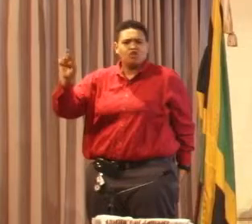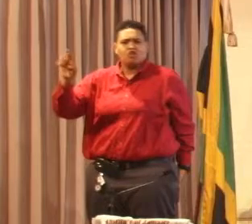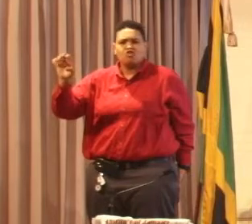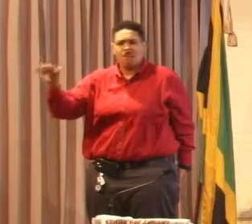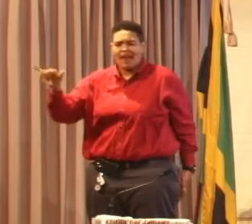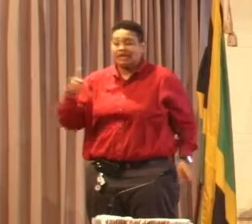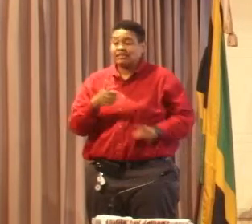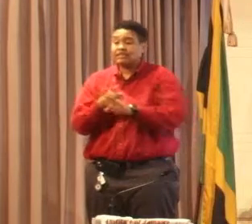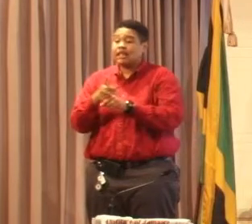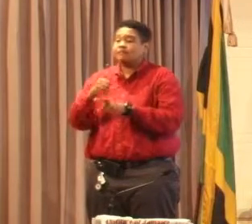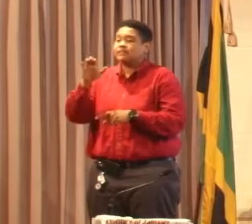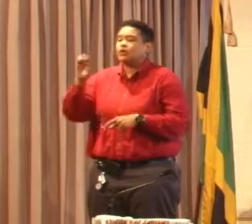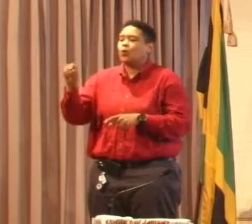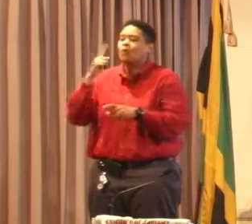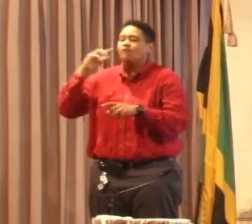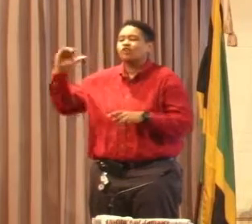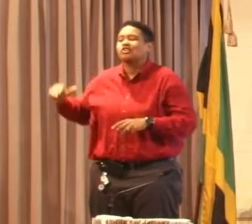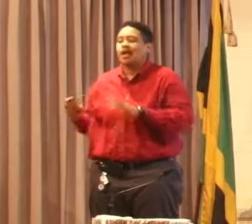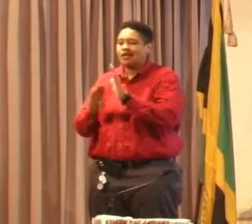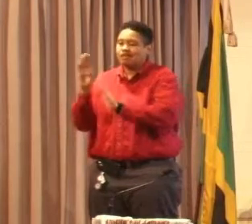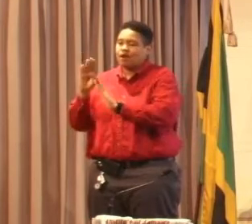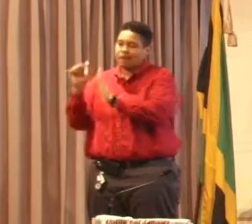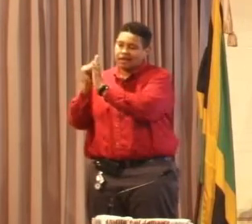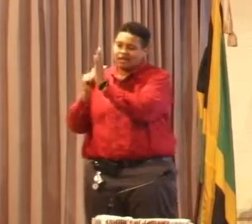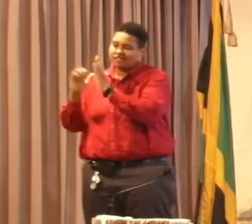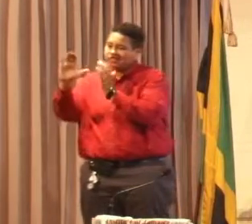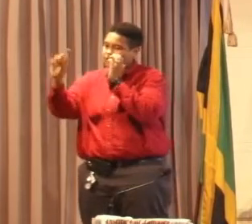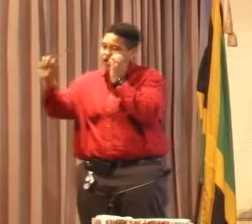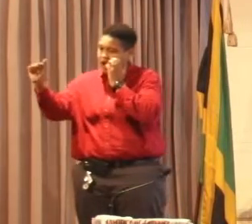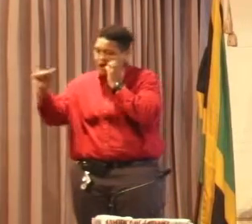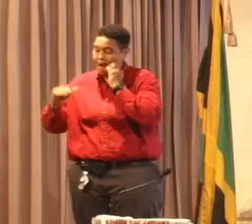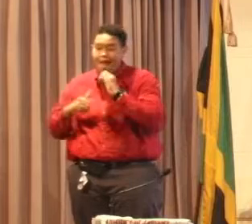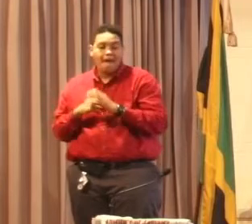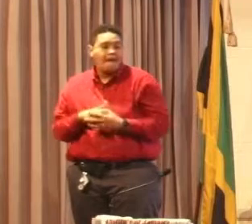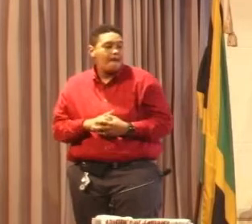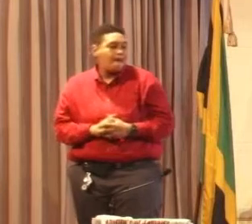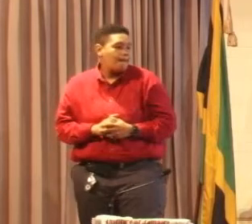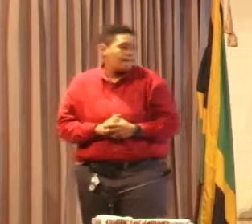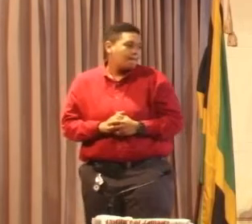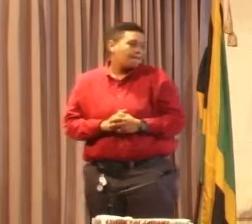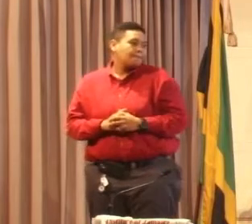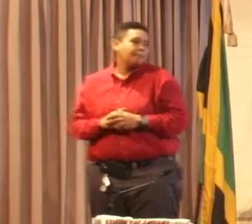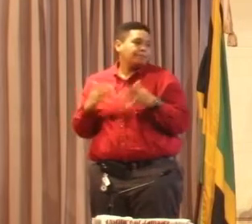Officer of the Child Development Agency.